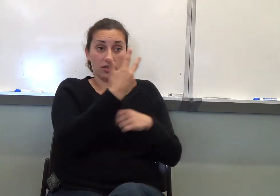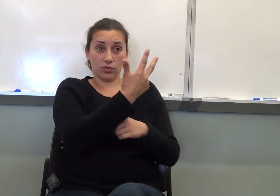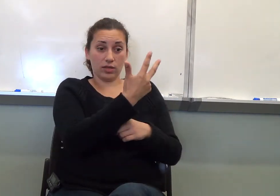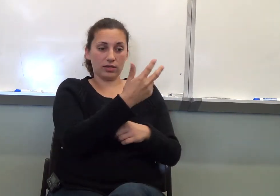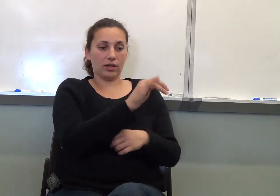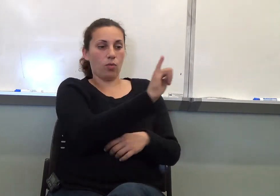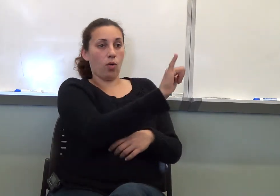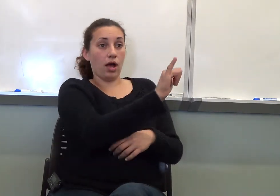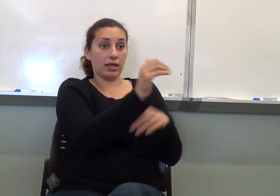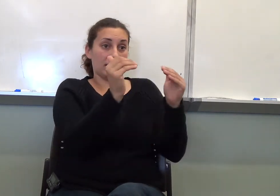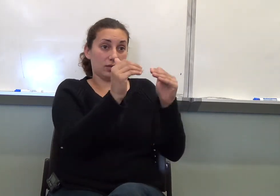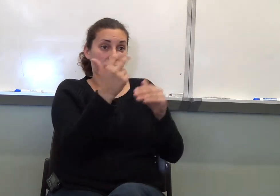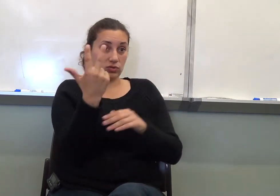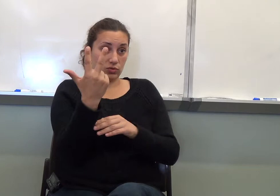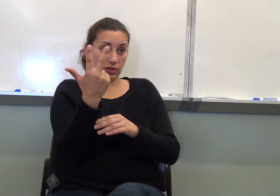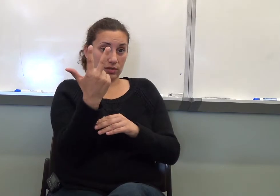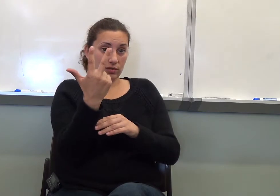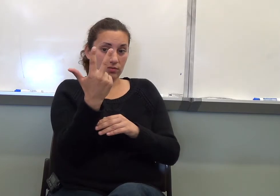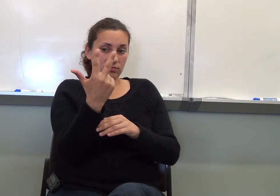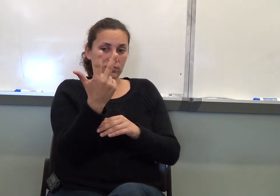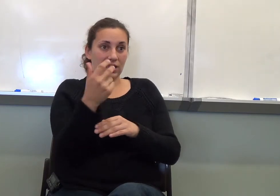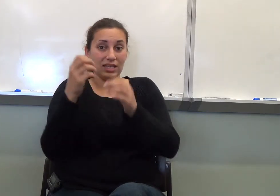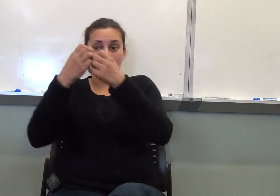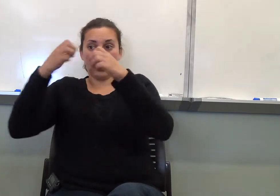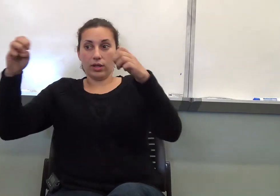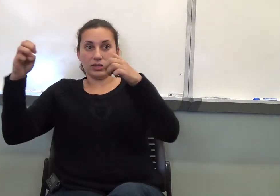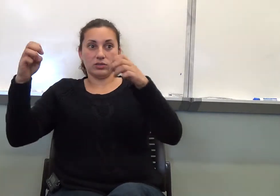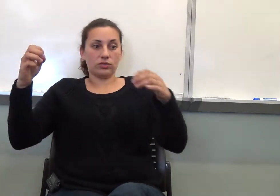to 3, and put it in there, I get 2 times 3 plus